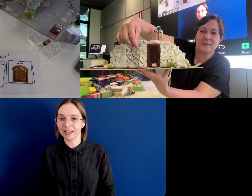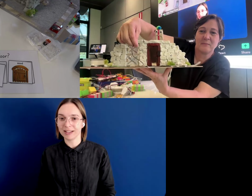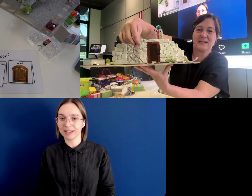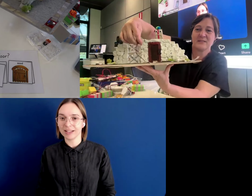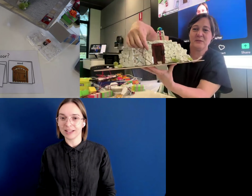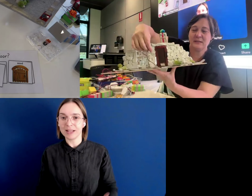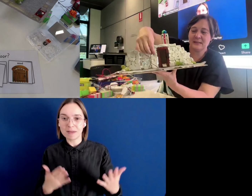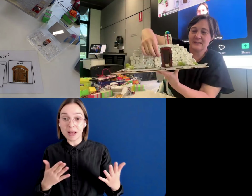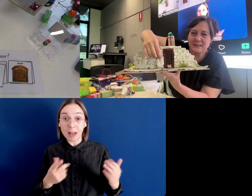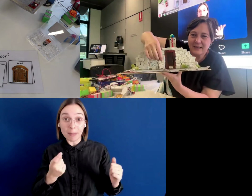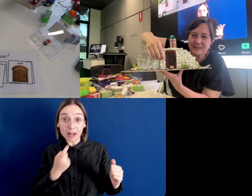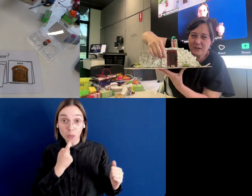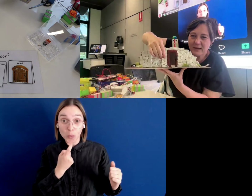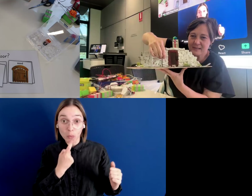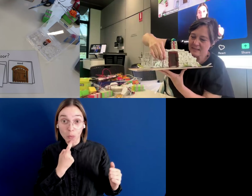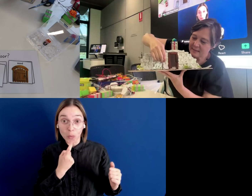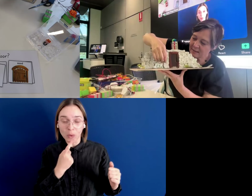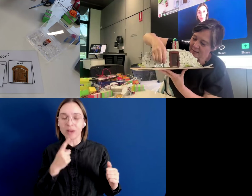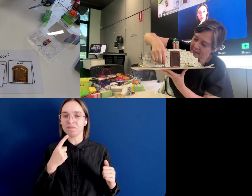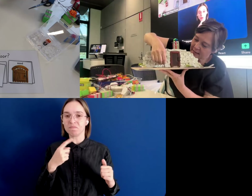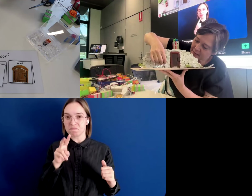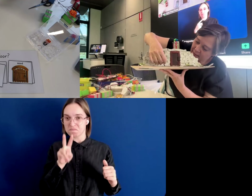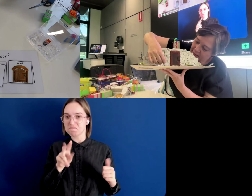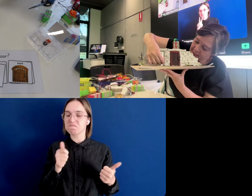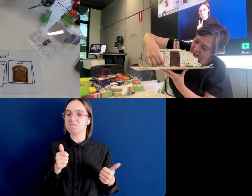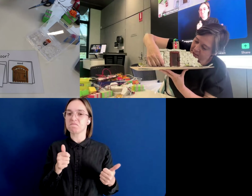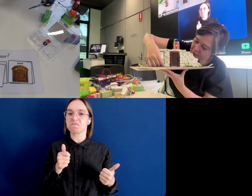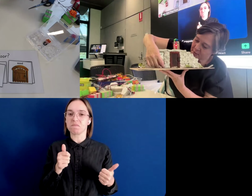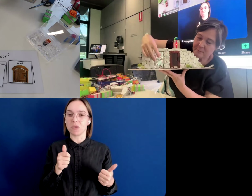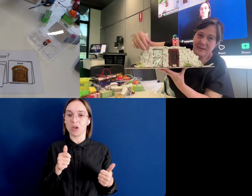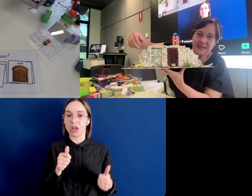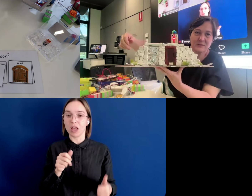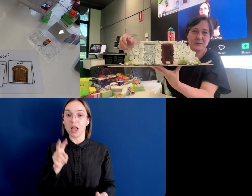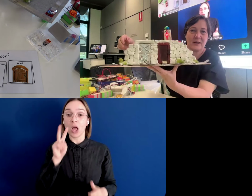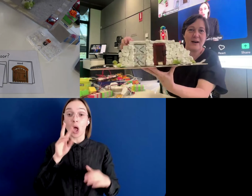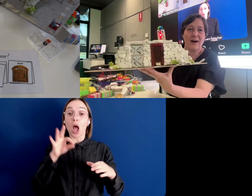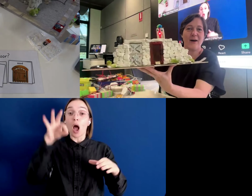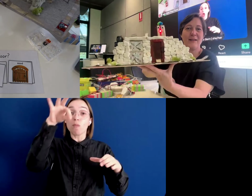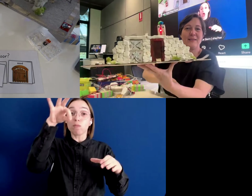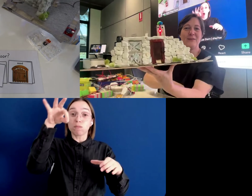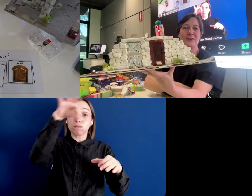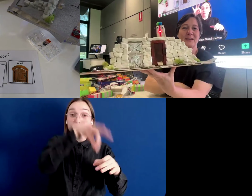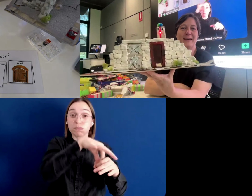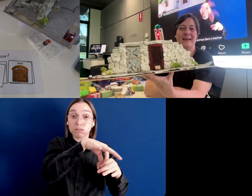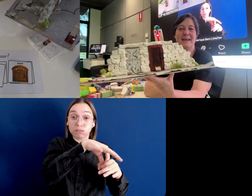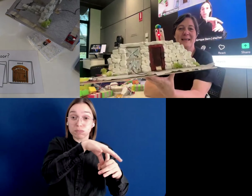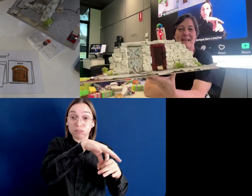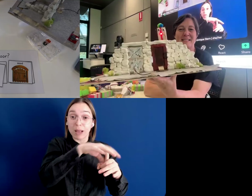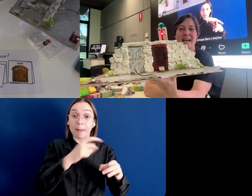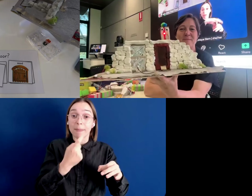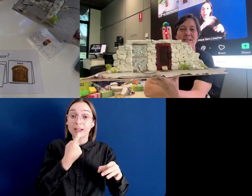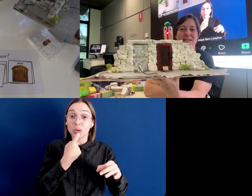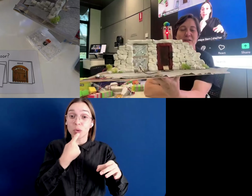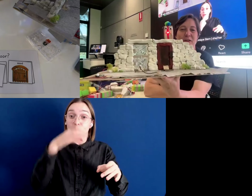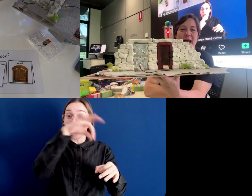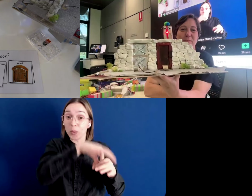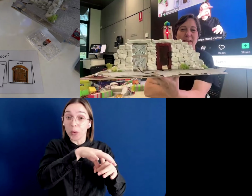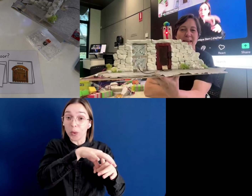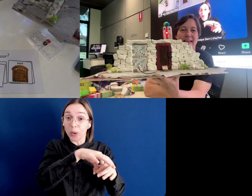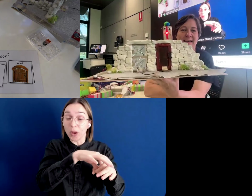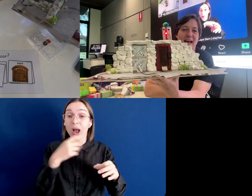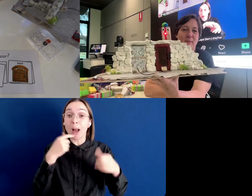What are we going? Metal? That's what I can see. Okay, let's go through the metal door. Oh, look, James is